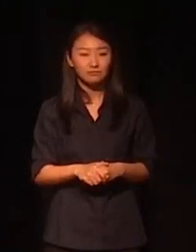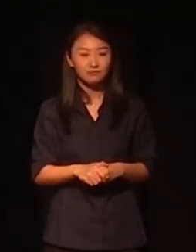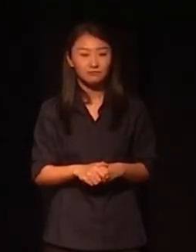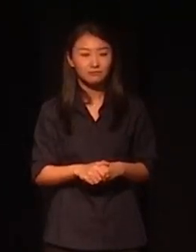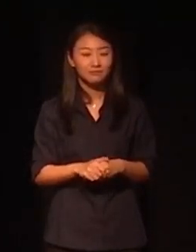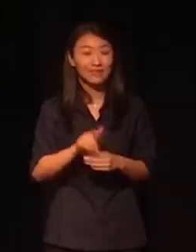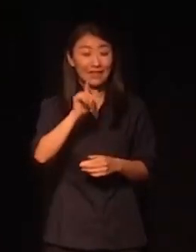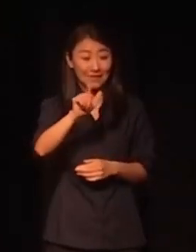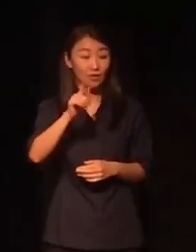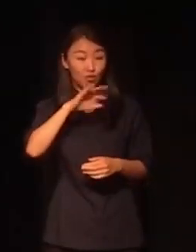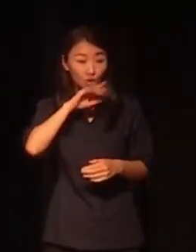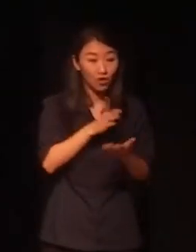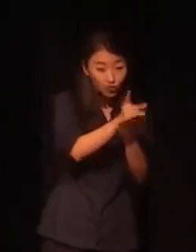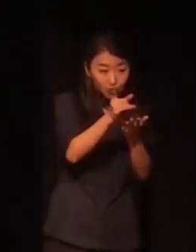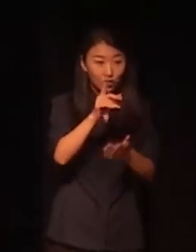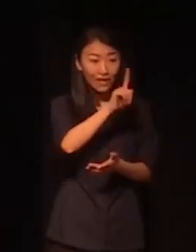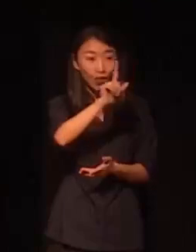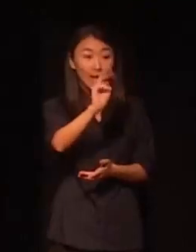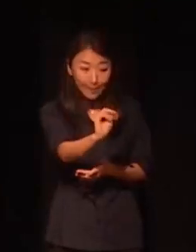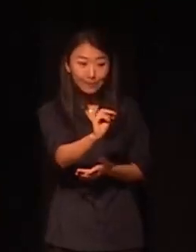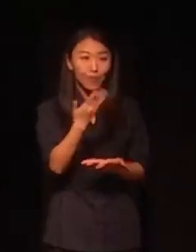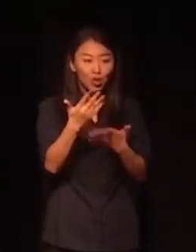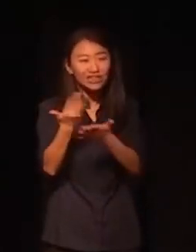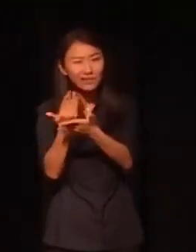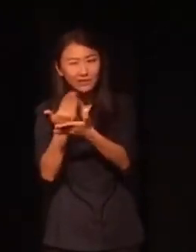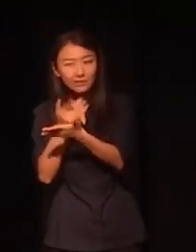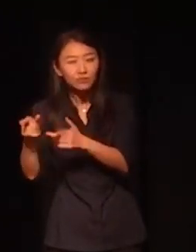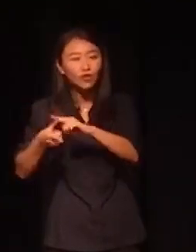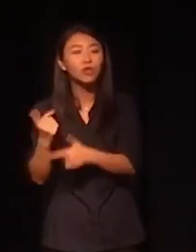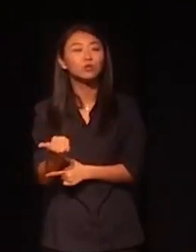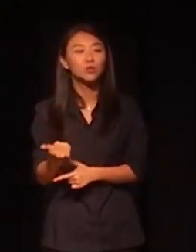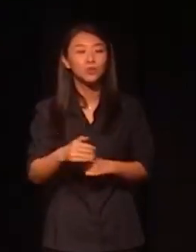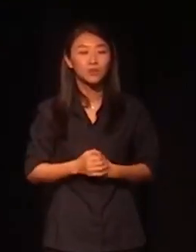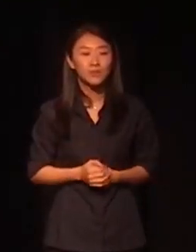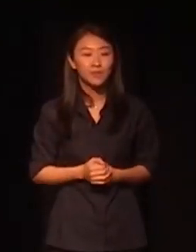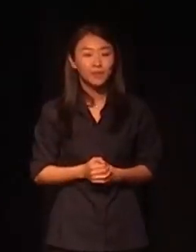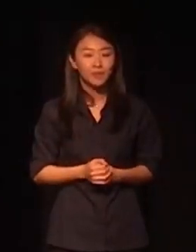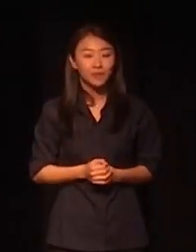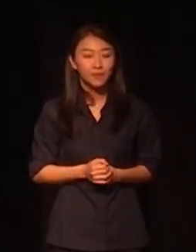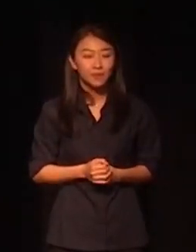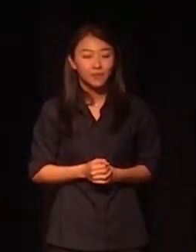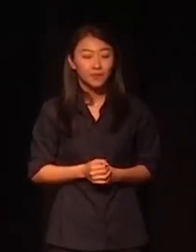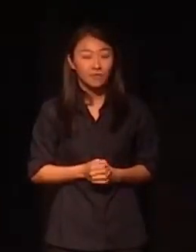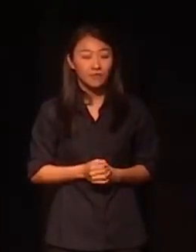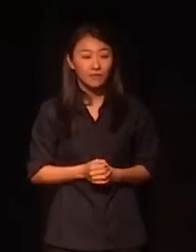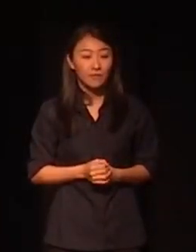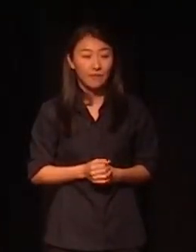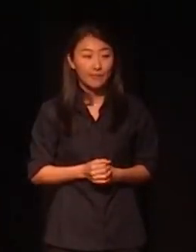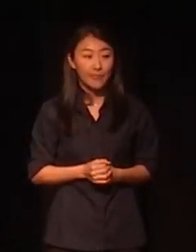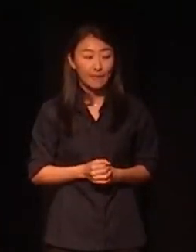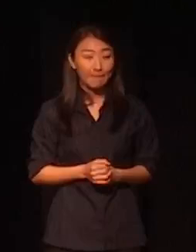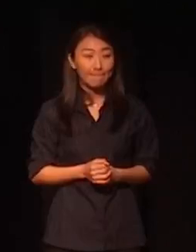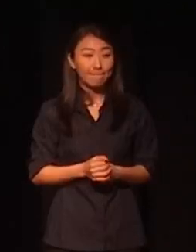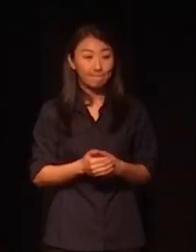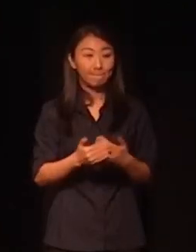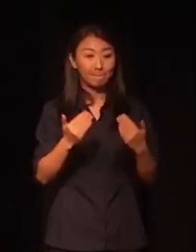in LLM could try it with this method. Also, I think that is